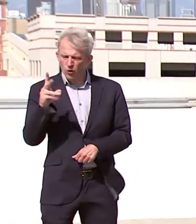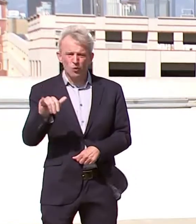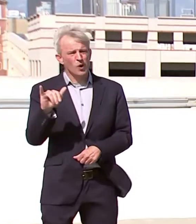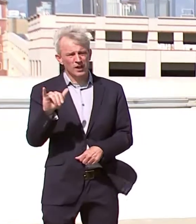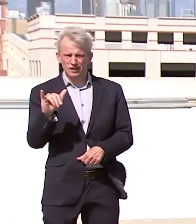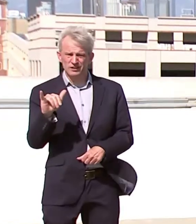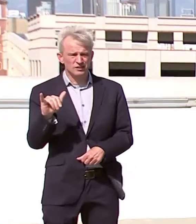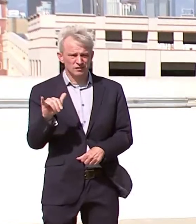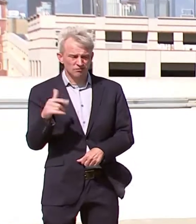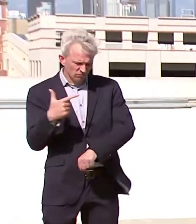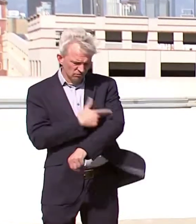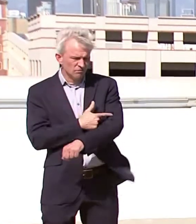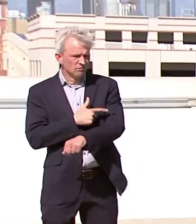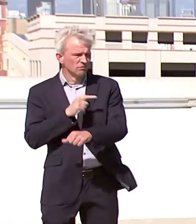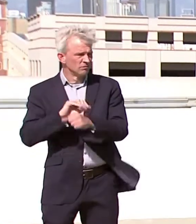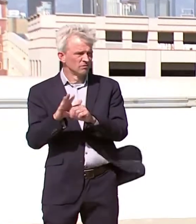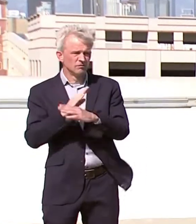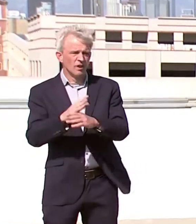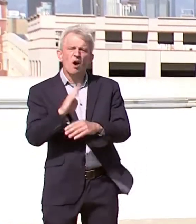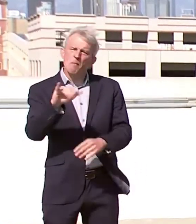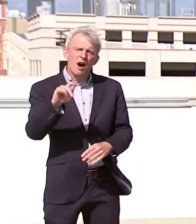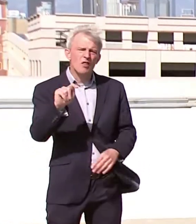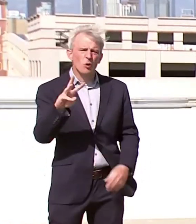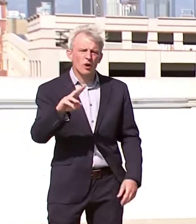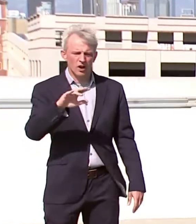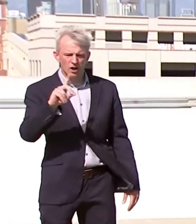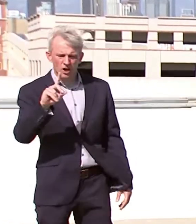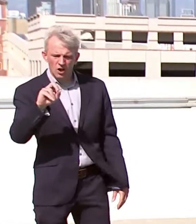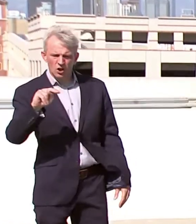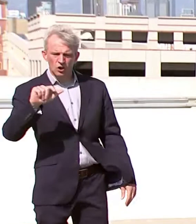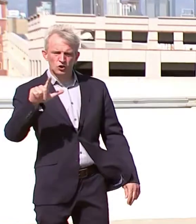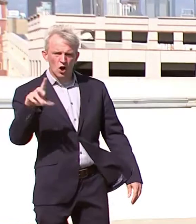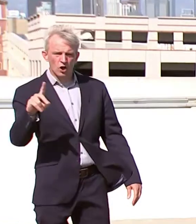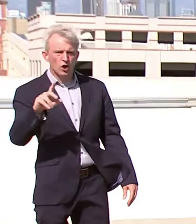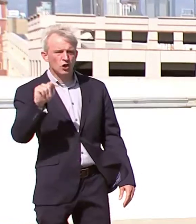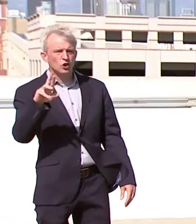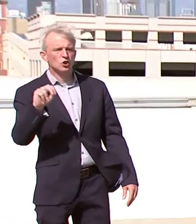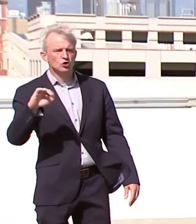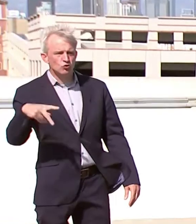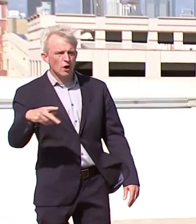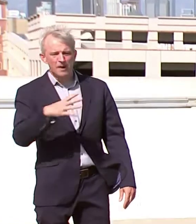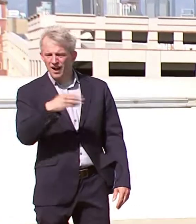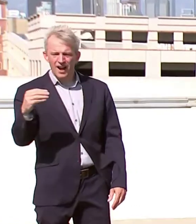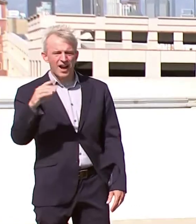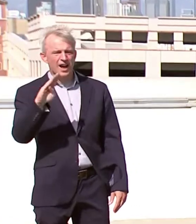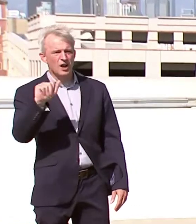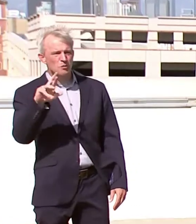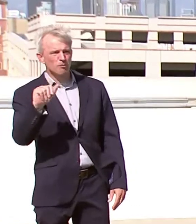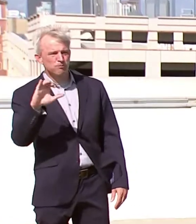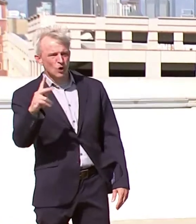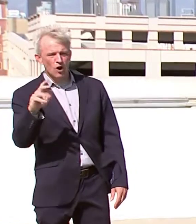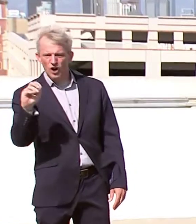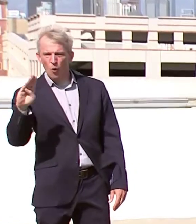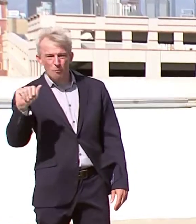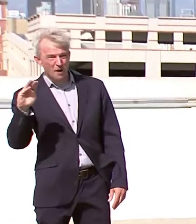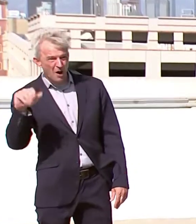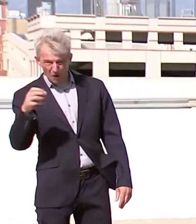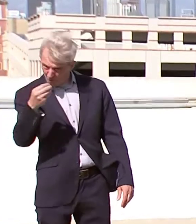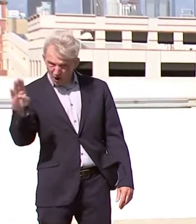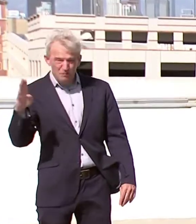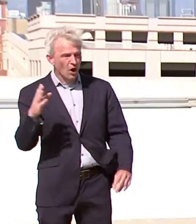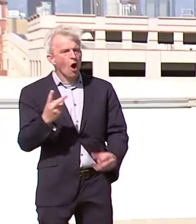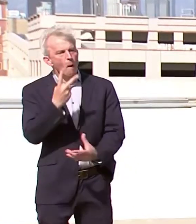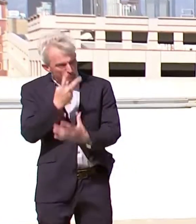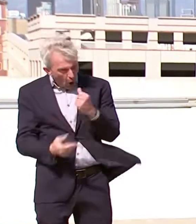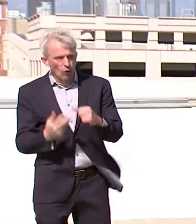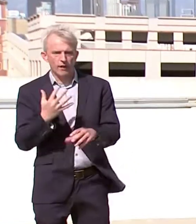way, Donald J. Trump and Barack Obama both got this. They don't agree on nothing, but they